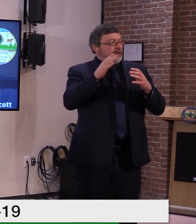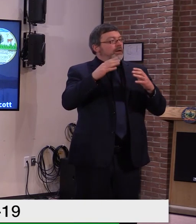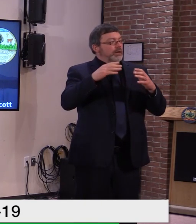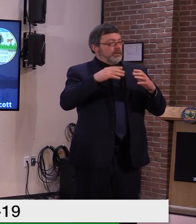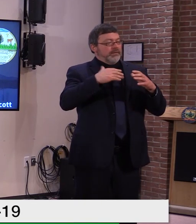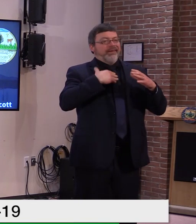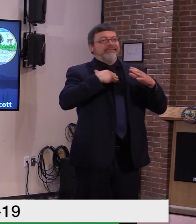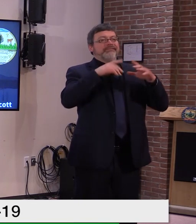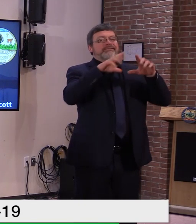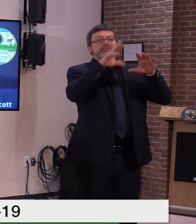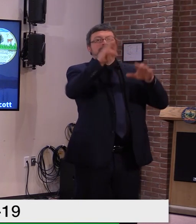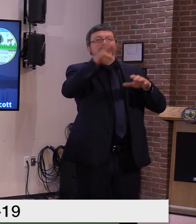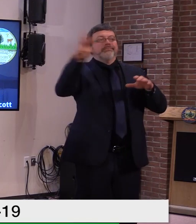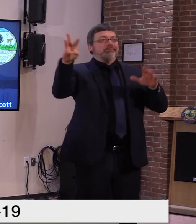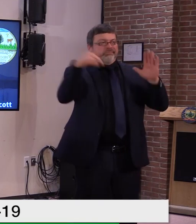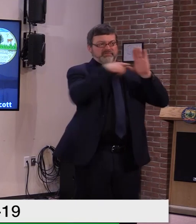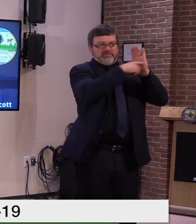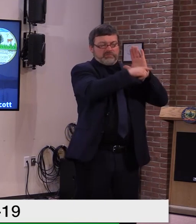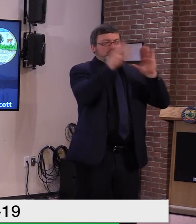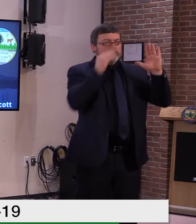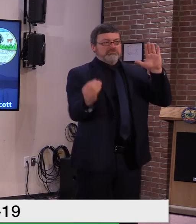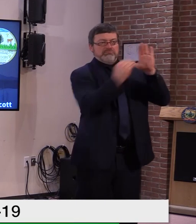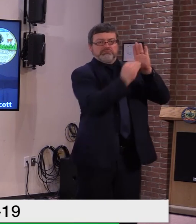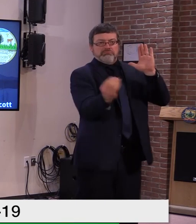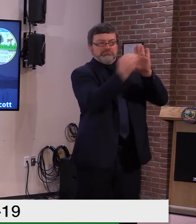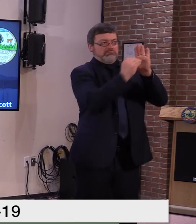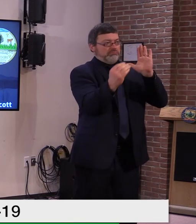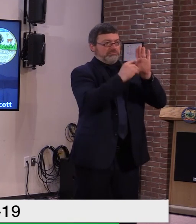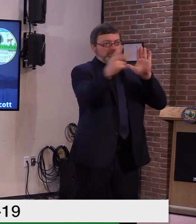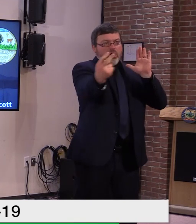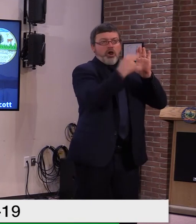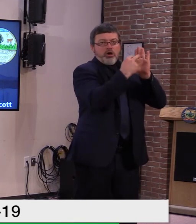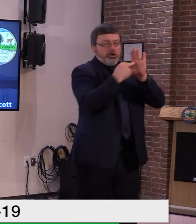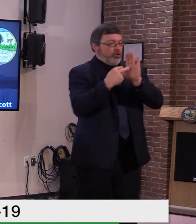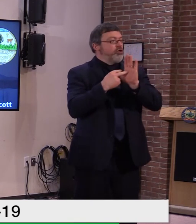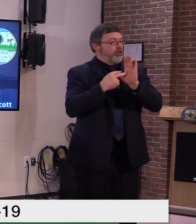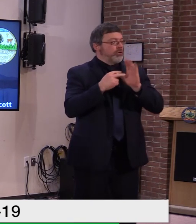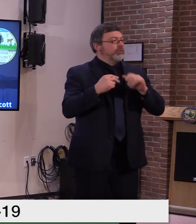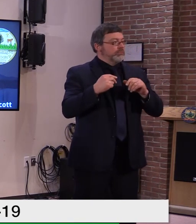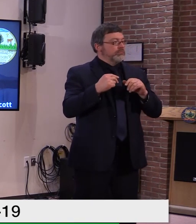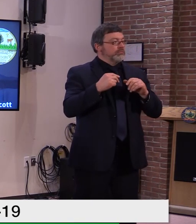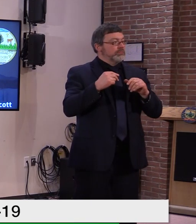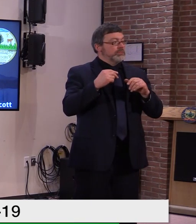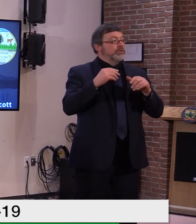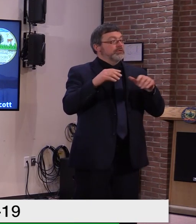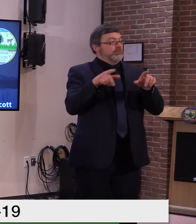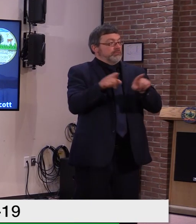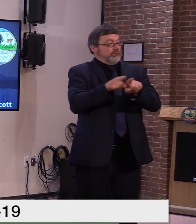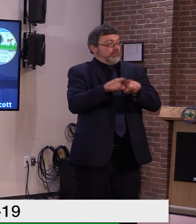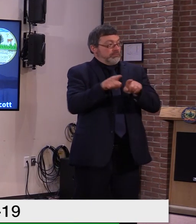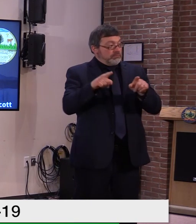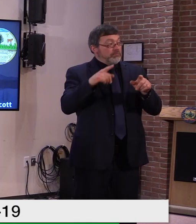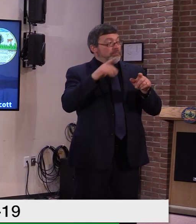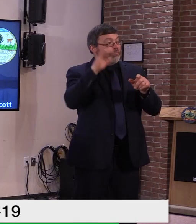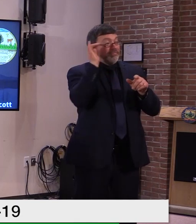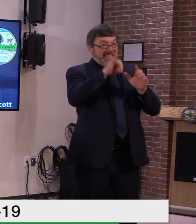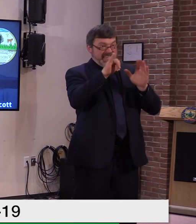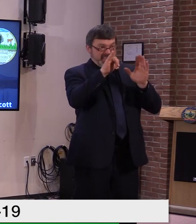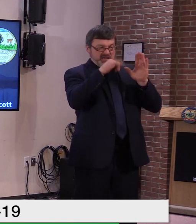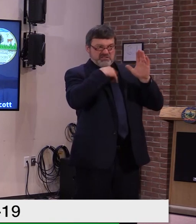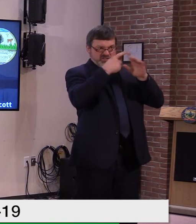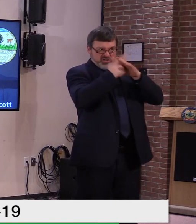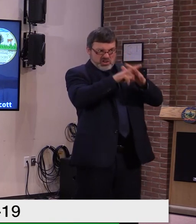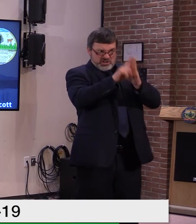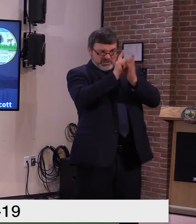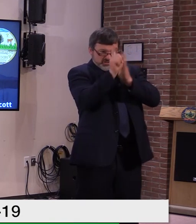Fridays, and then the following week, Monday through Friday, daily, Monday through Friday. I want to turn to